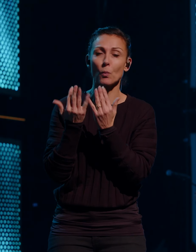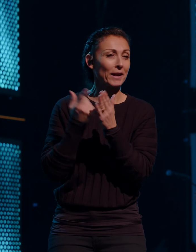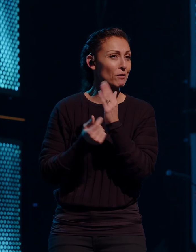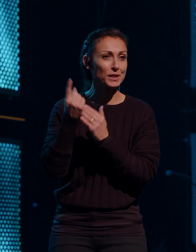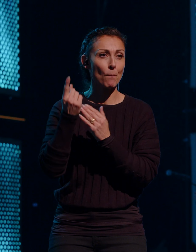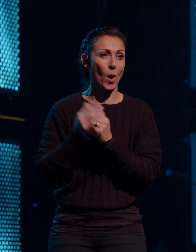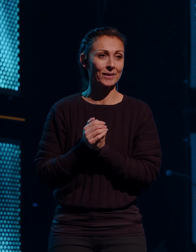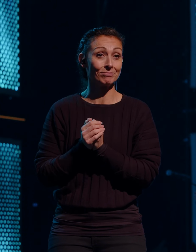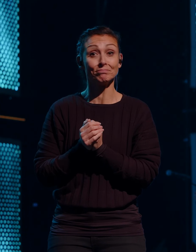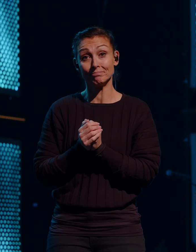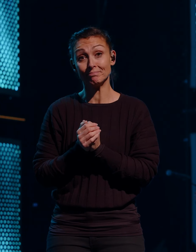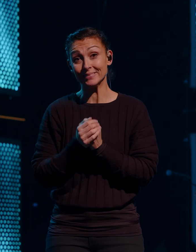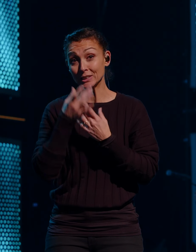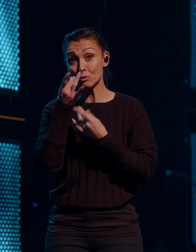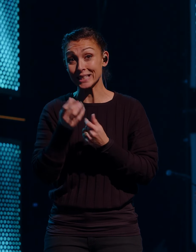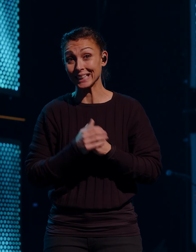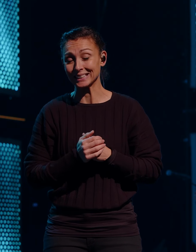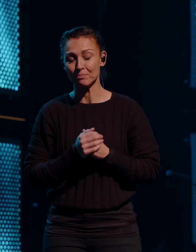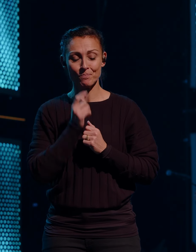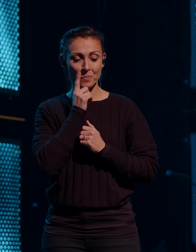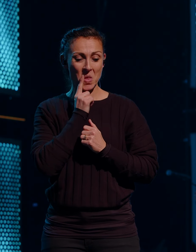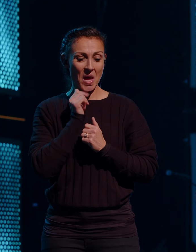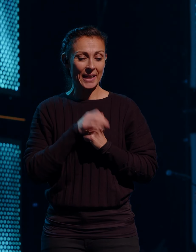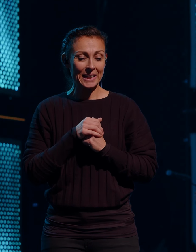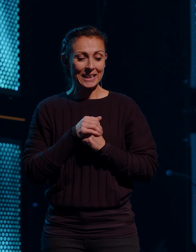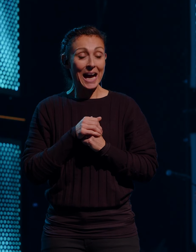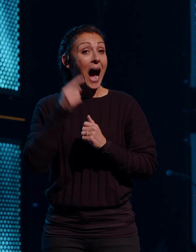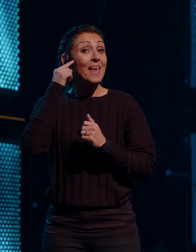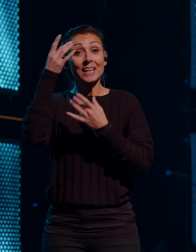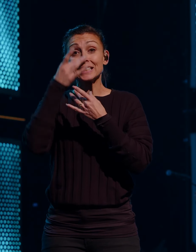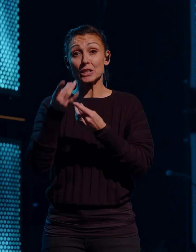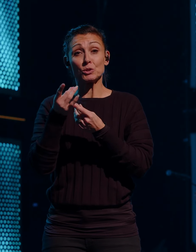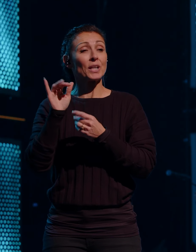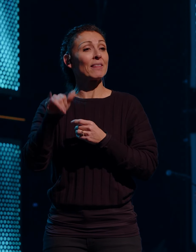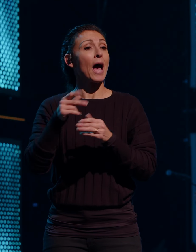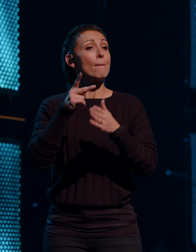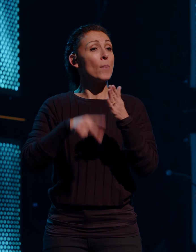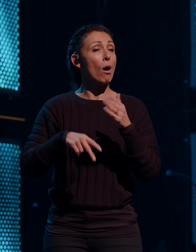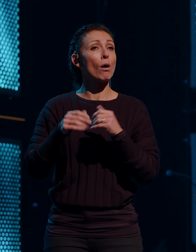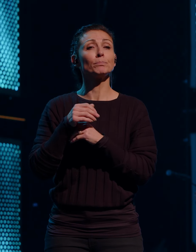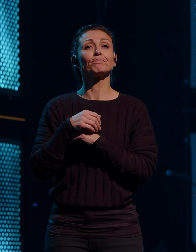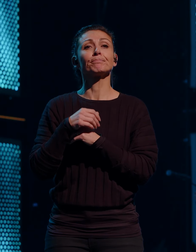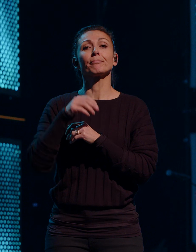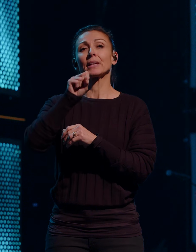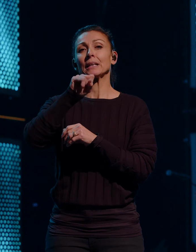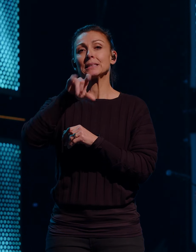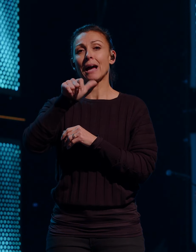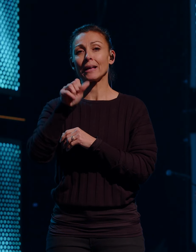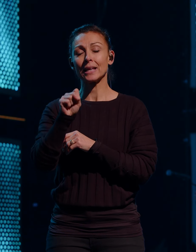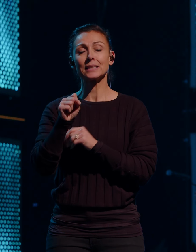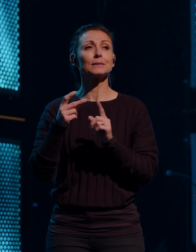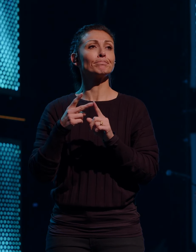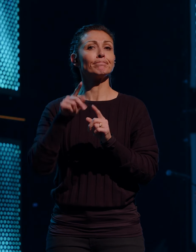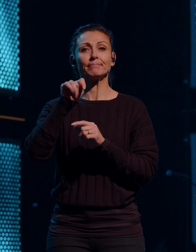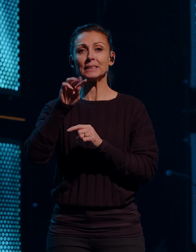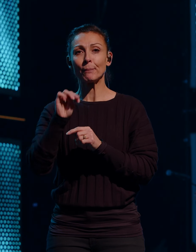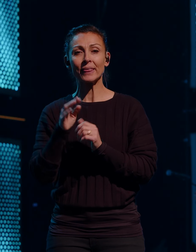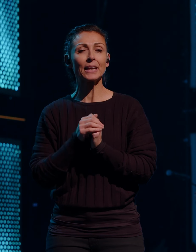I think it's interesting, it's good for us to know this, that Paul, Silas, Timothy, Luke, the location of where they were going was not